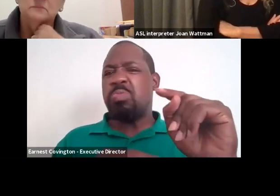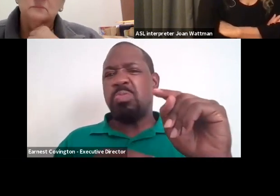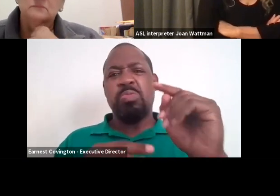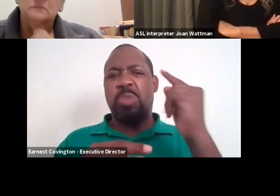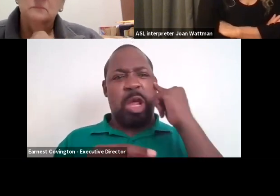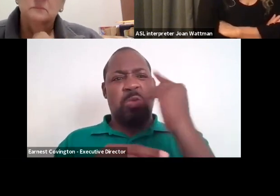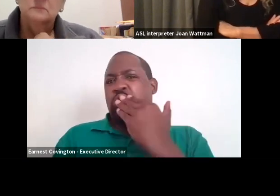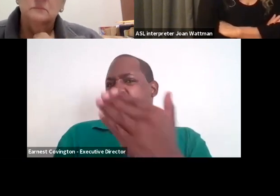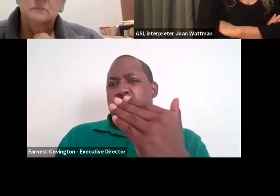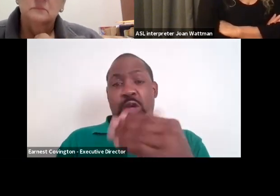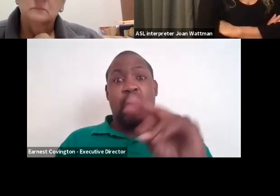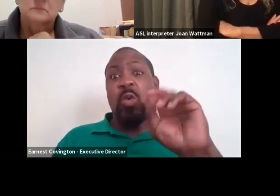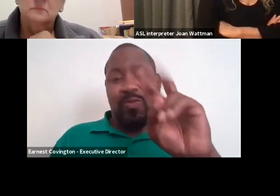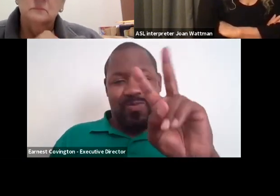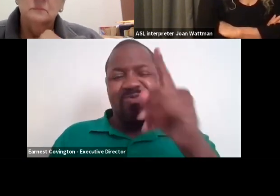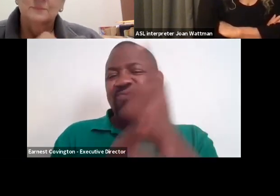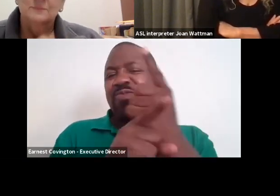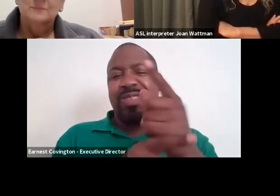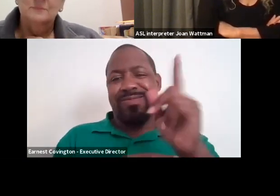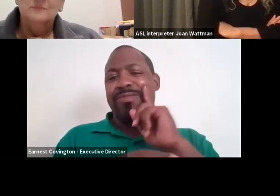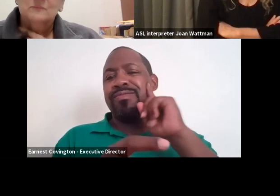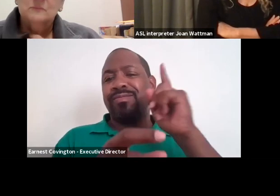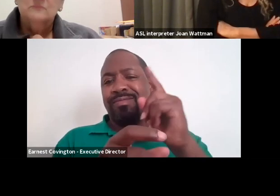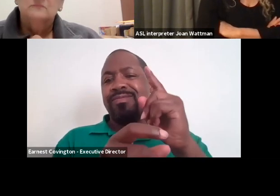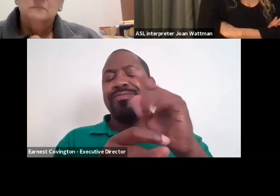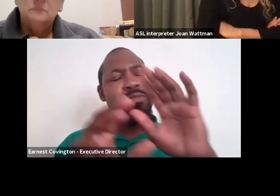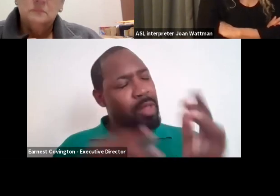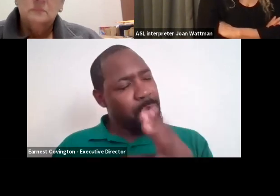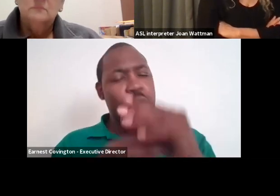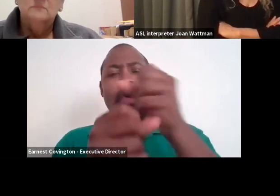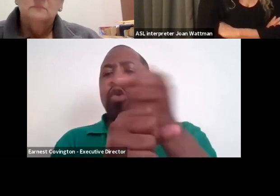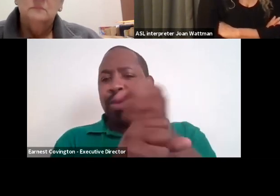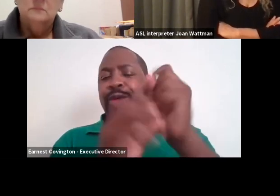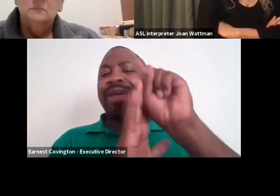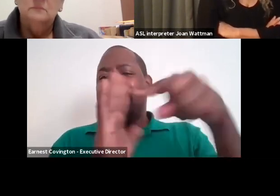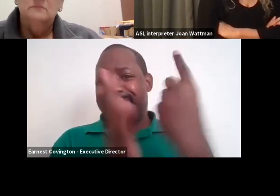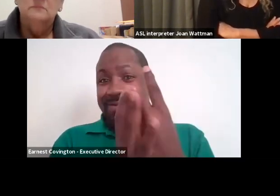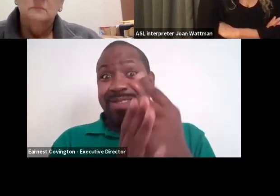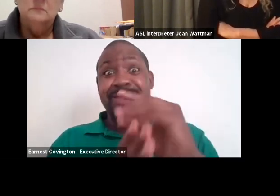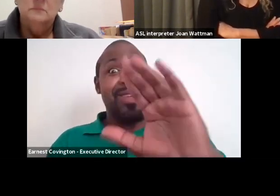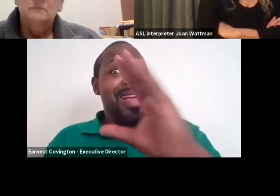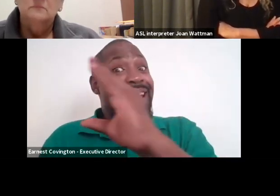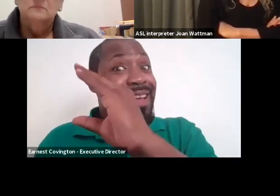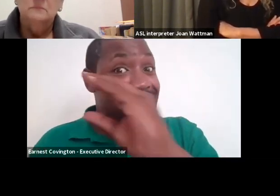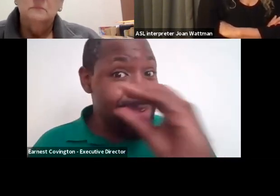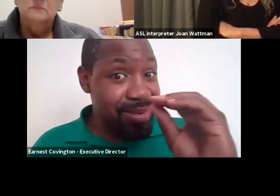So September is busy, but October sounds like a good time. In November, Tim's correct, we have the Deaf Coffee